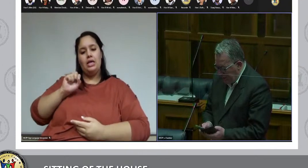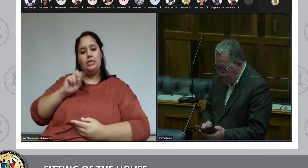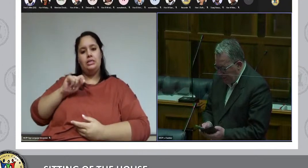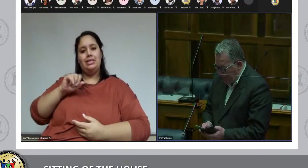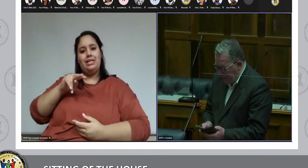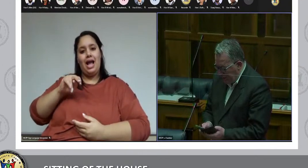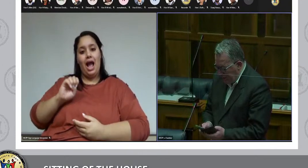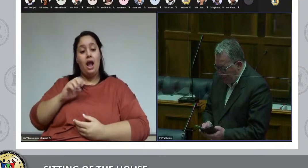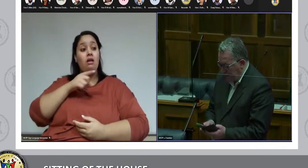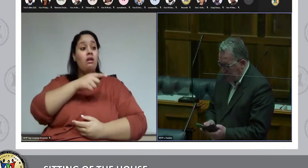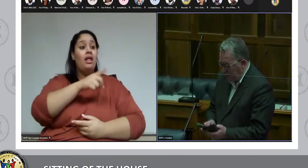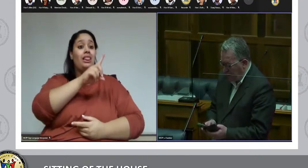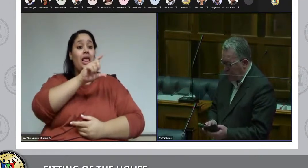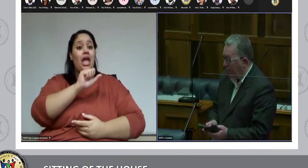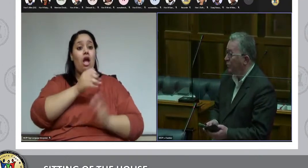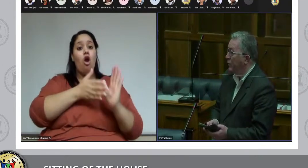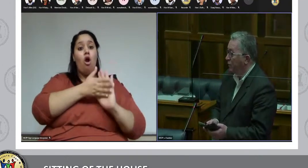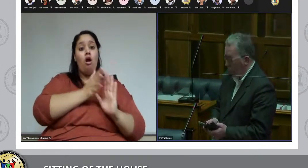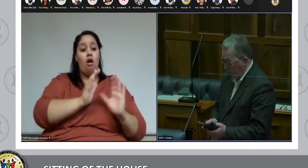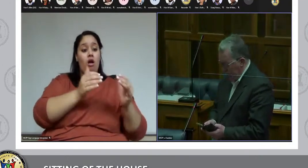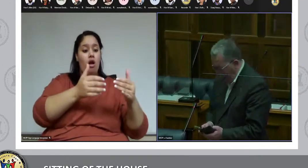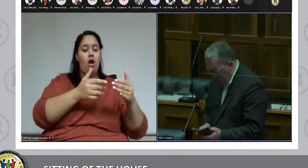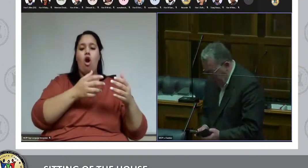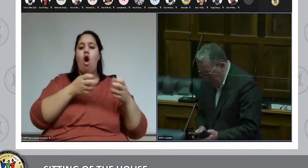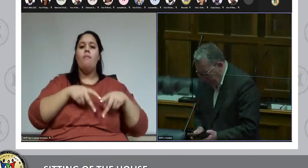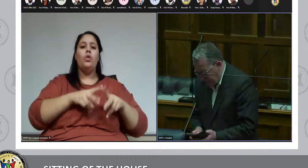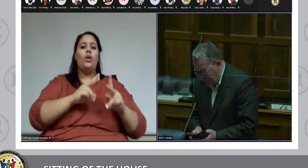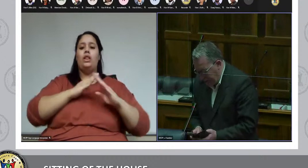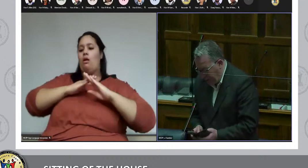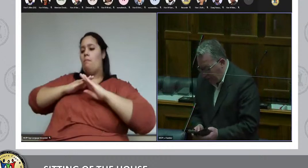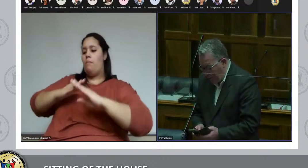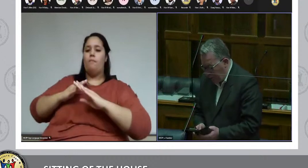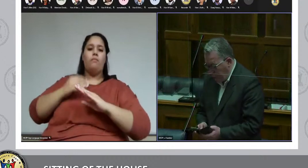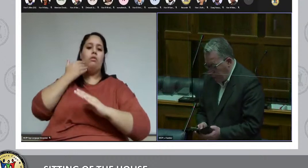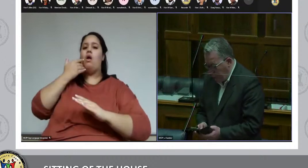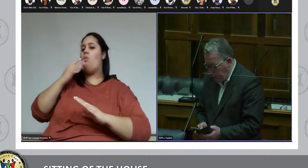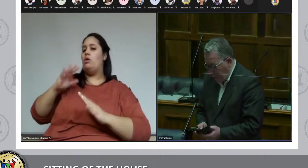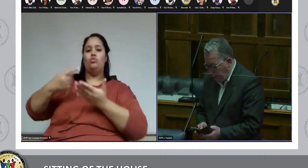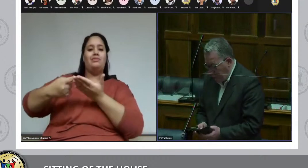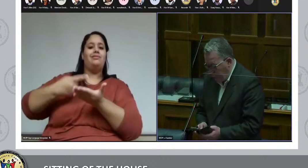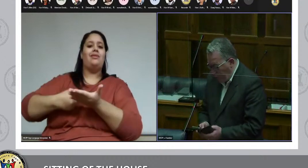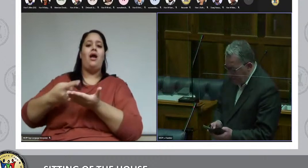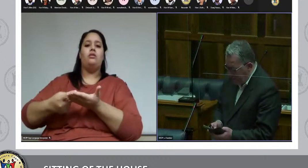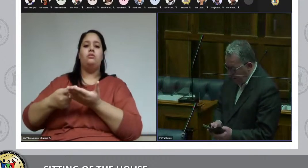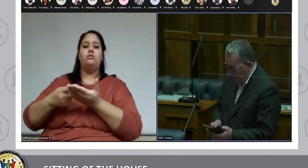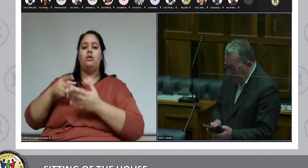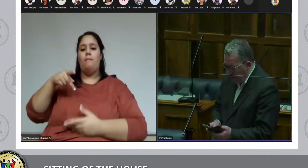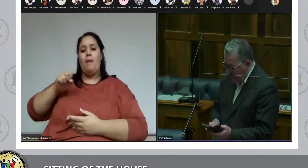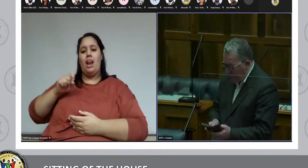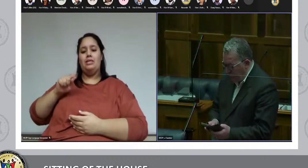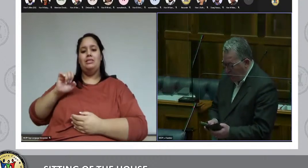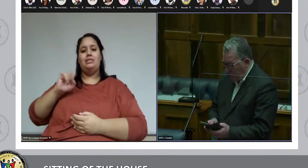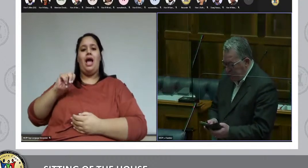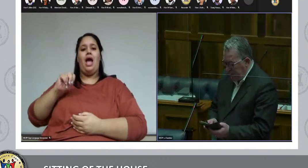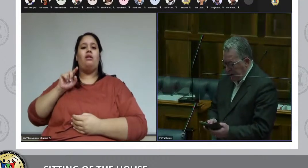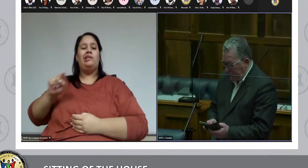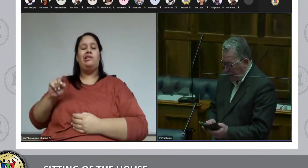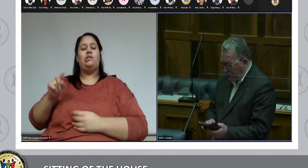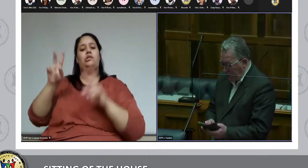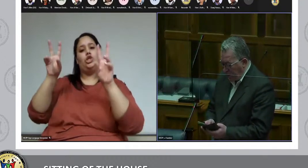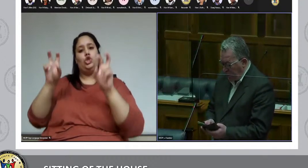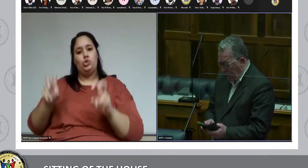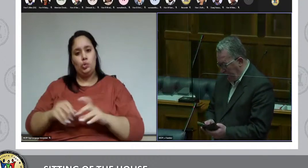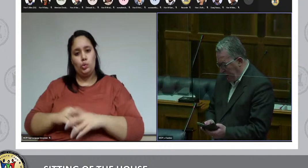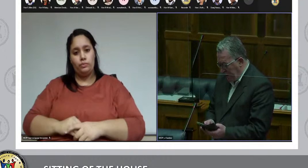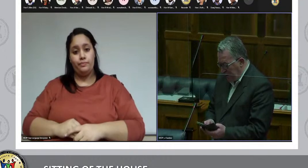House the opportunity to discuss and condemn what is happening in Palestine. The former Premier once led a delegation promoting